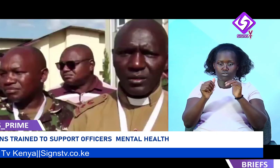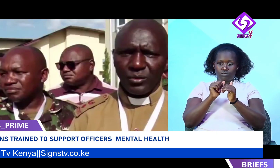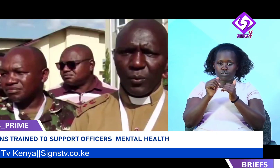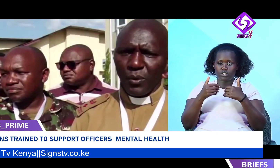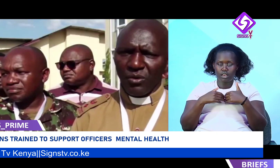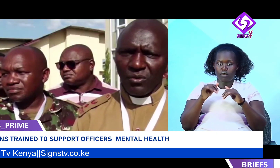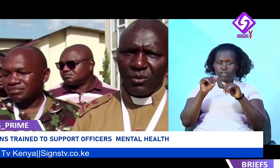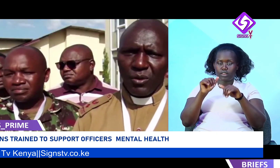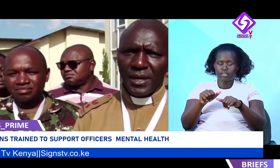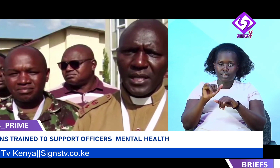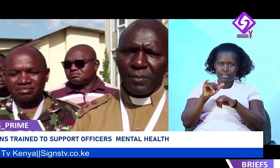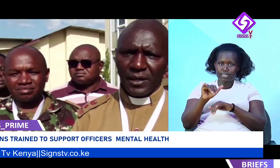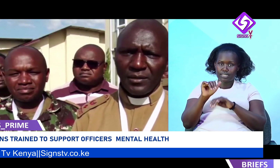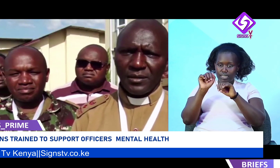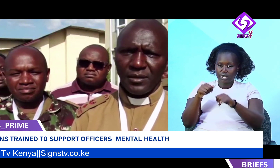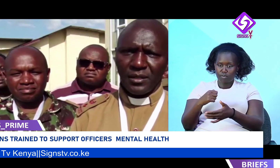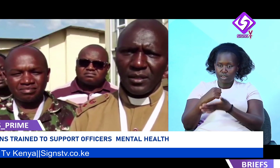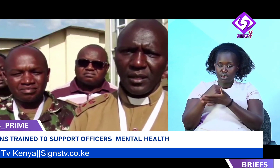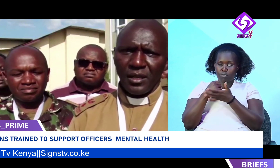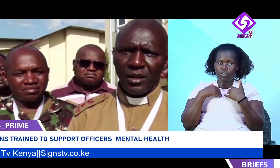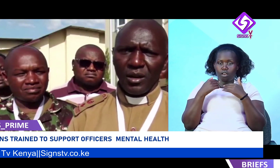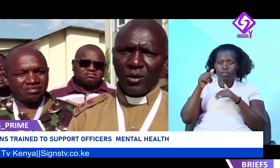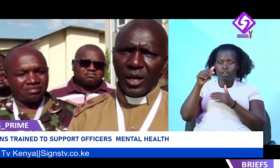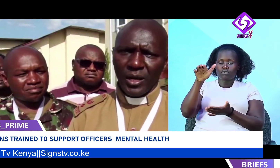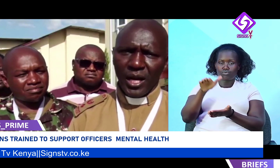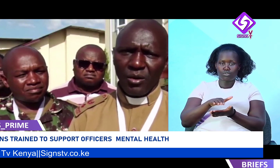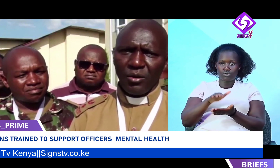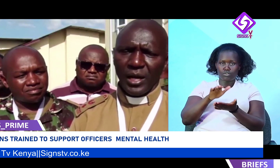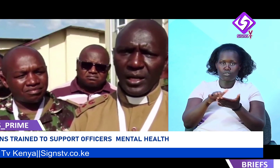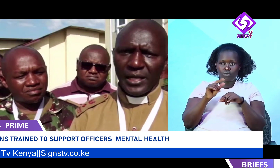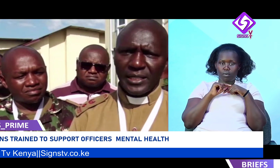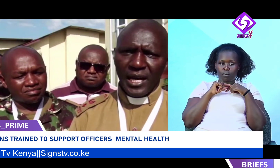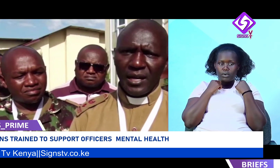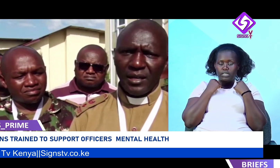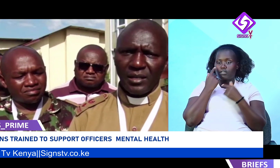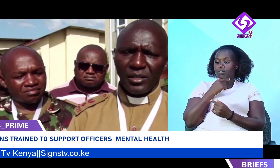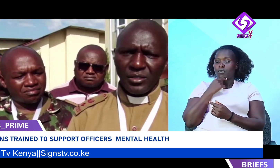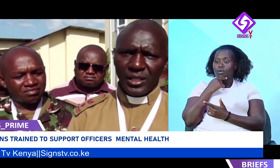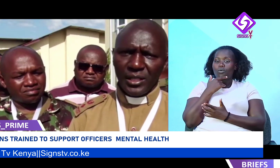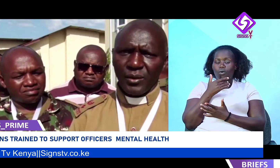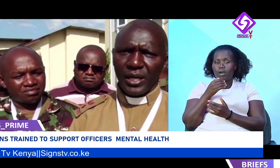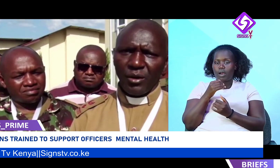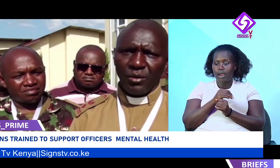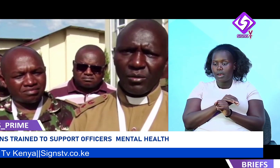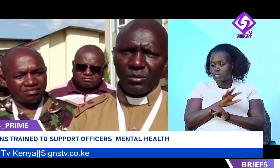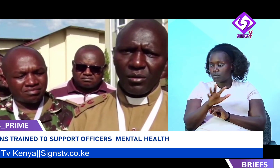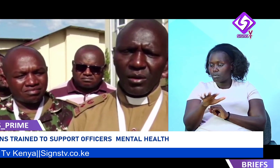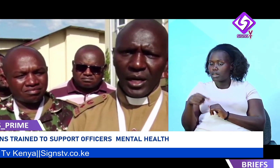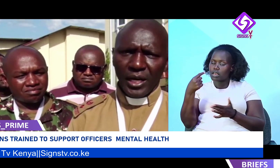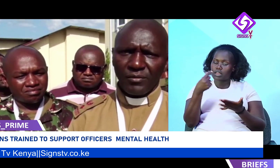Tuna upungufu wa machaplains, wale wanaoeneza injili, wanaoongea na officers